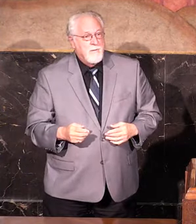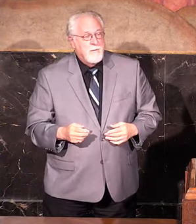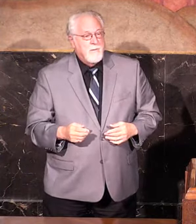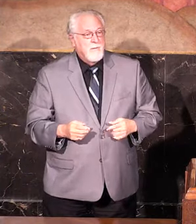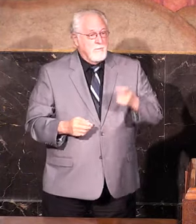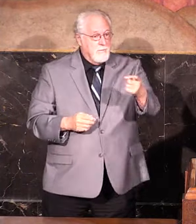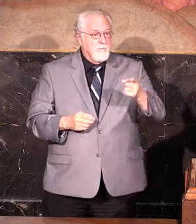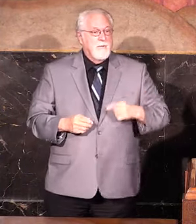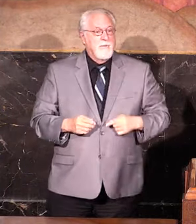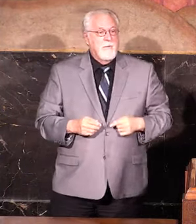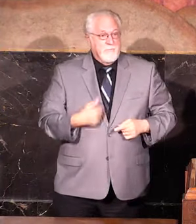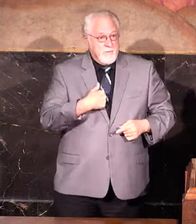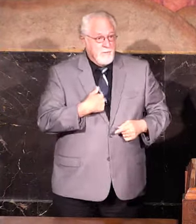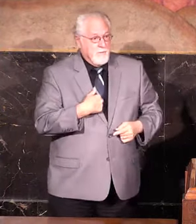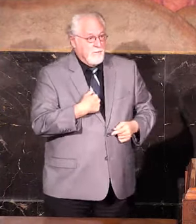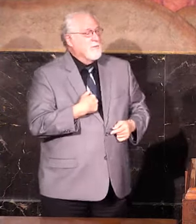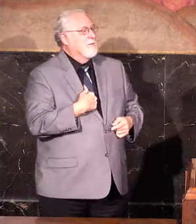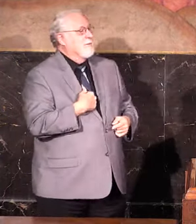Yes, sir.